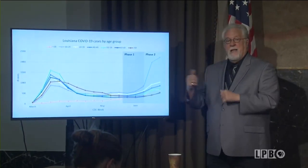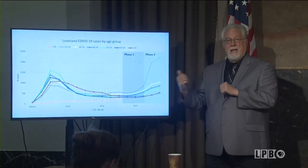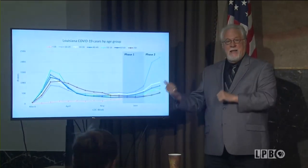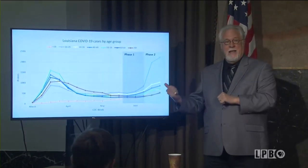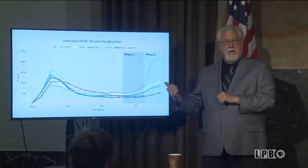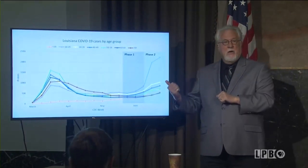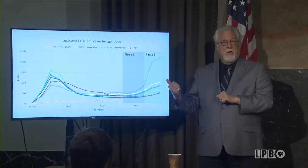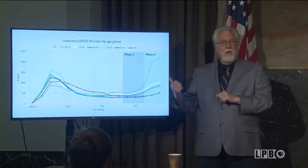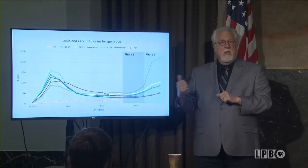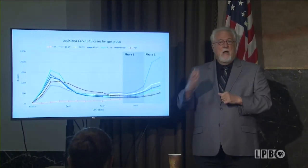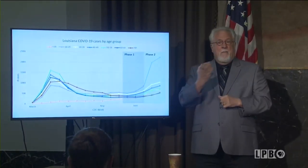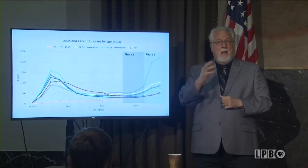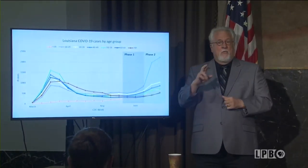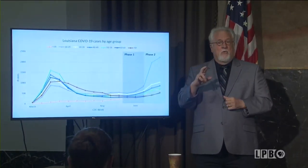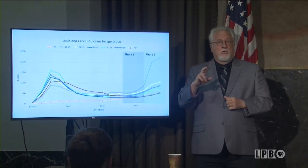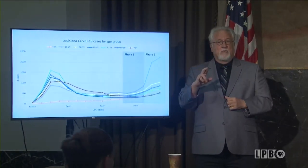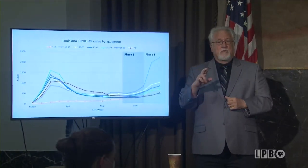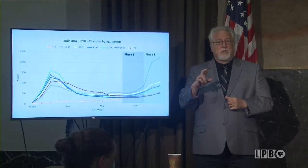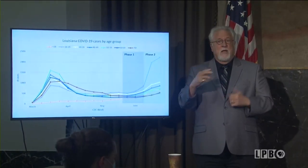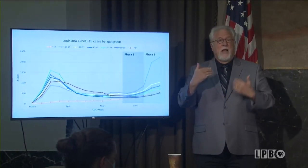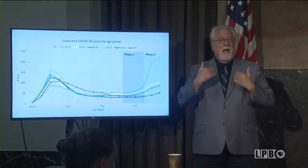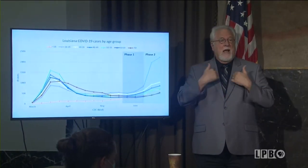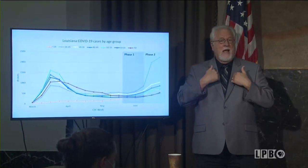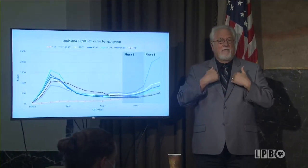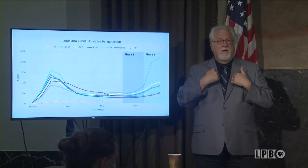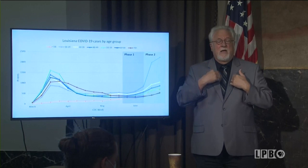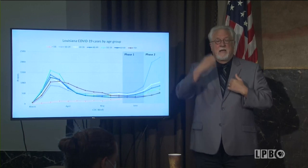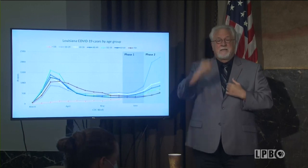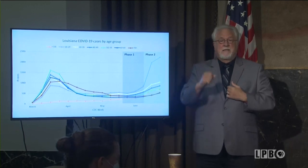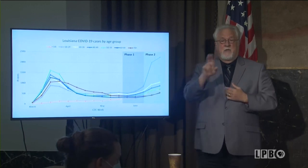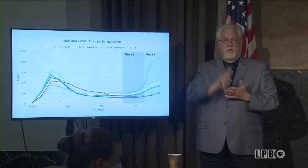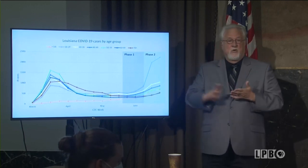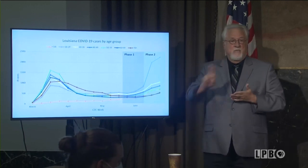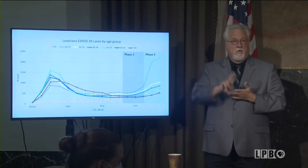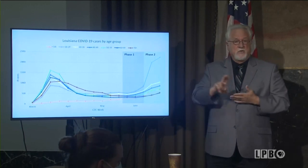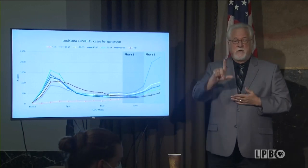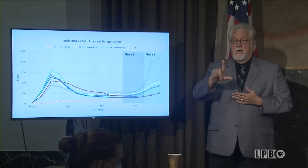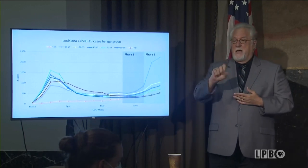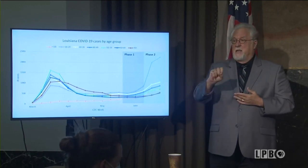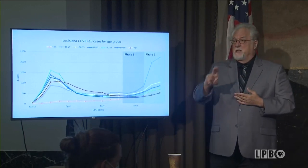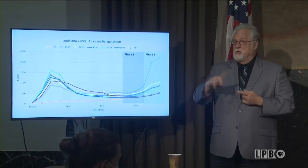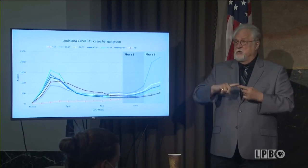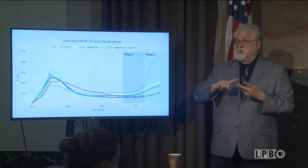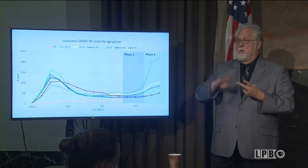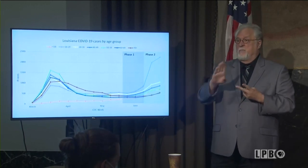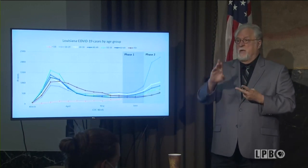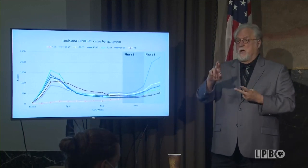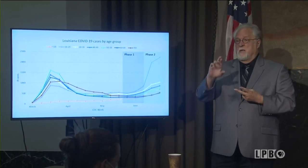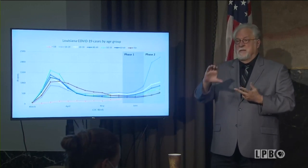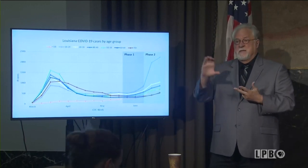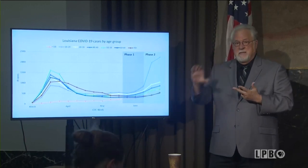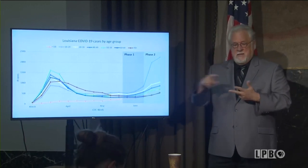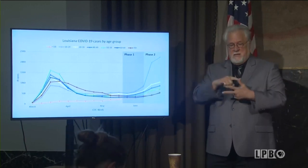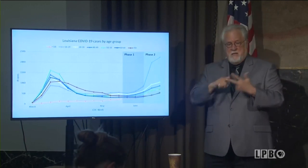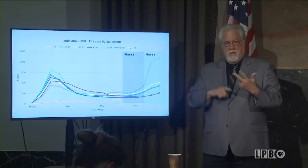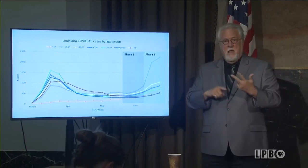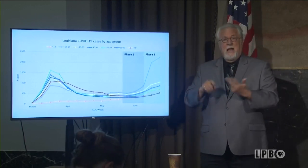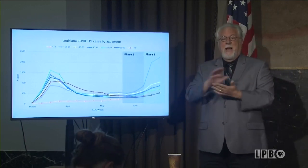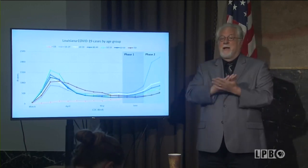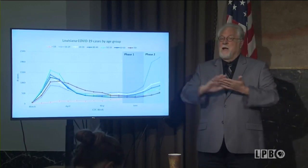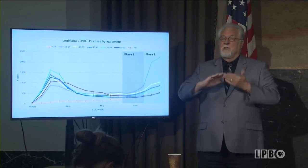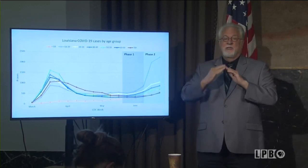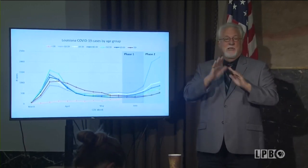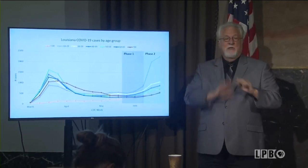are in Baton Rouge, where we have Southern University and LSU and BRCC and so forth. And like college towns